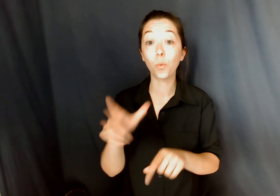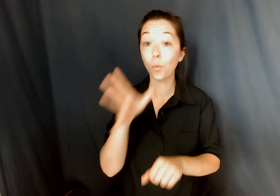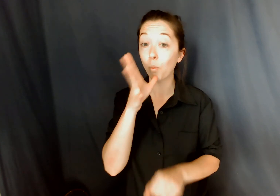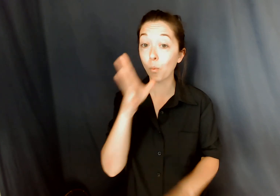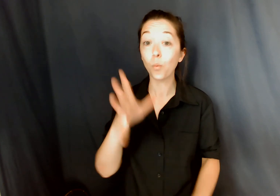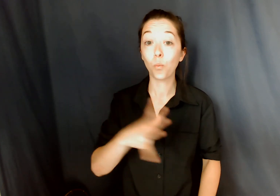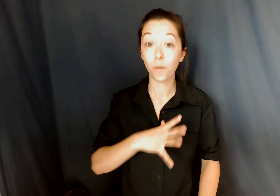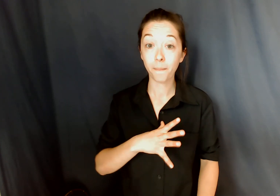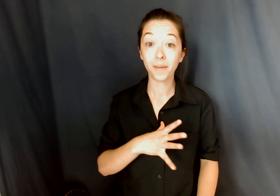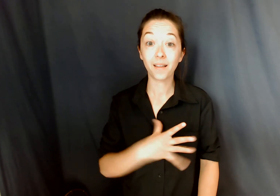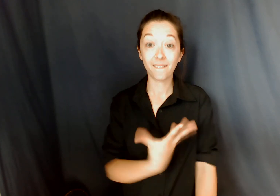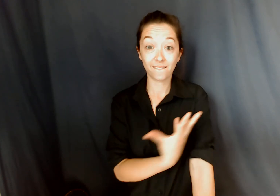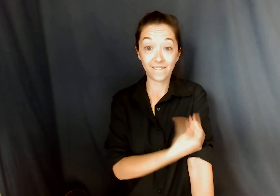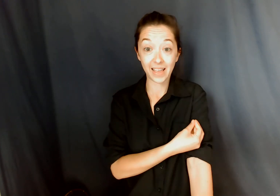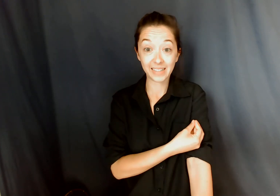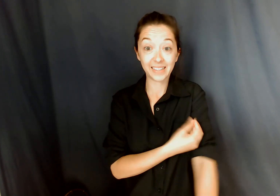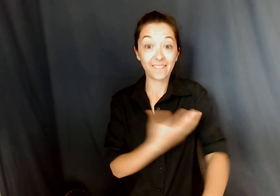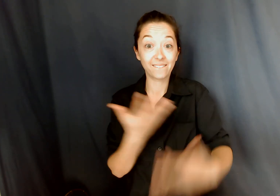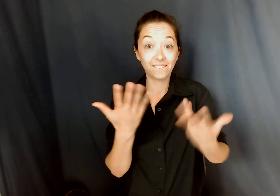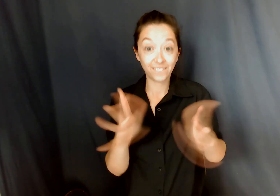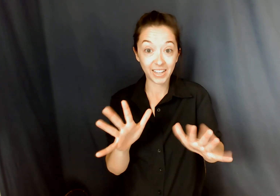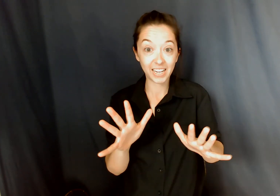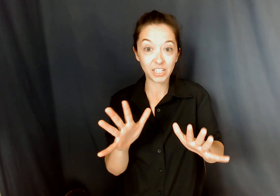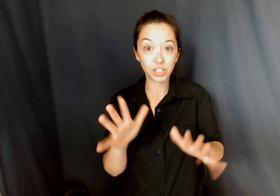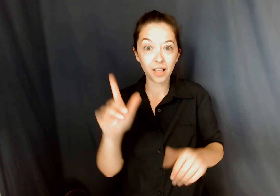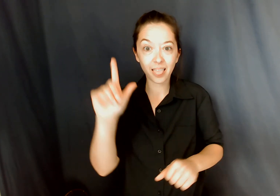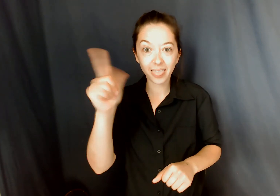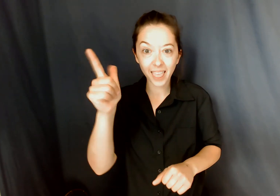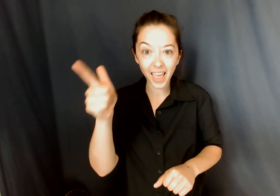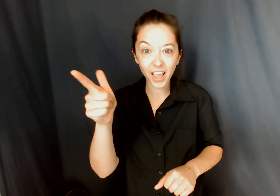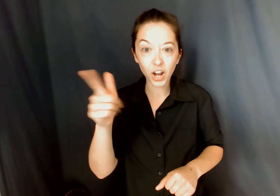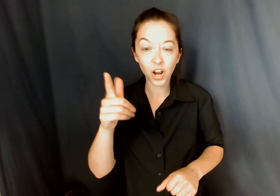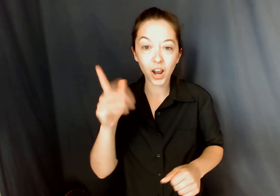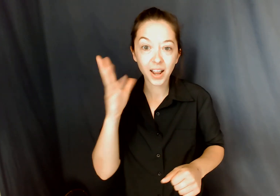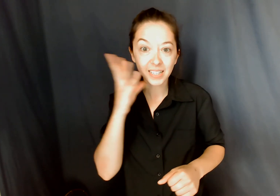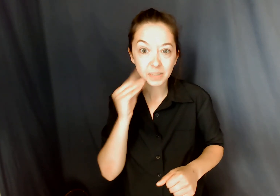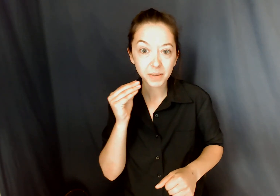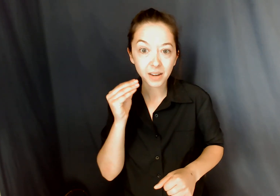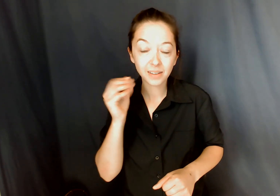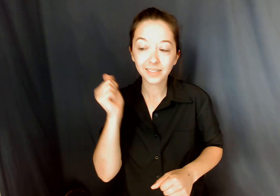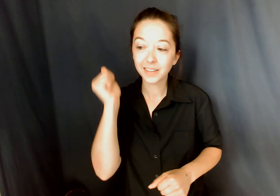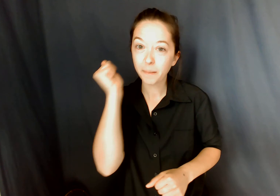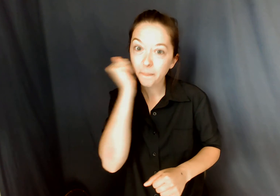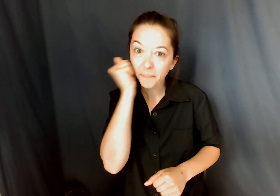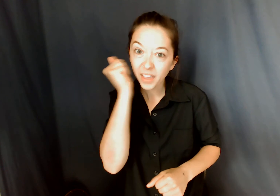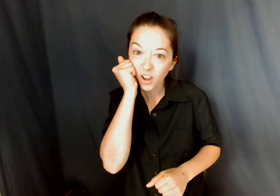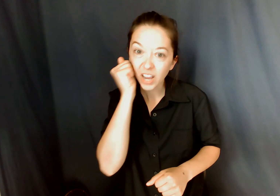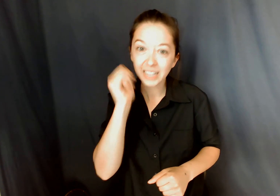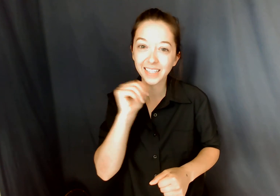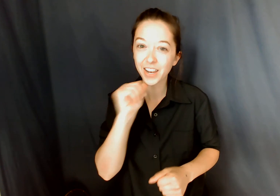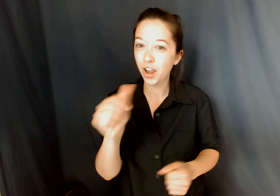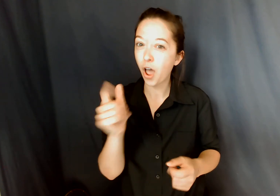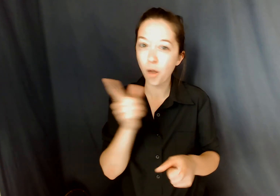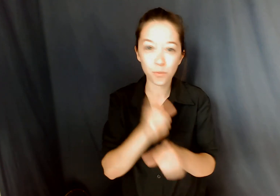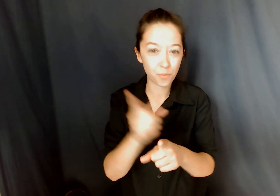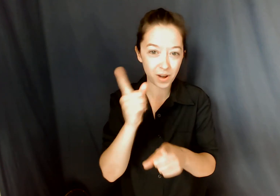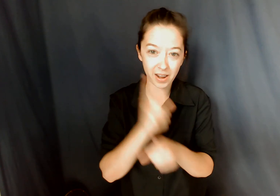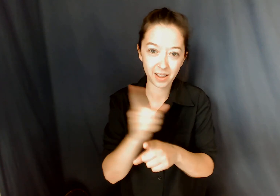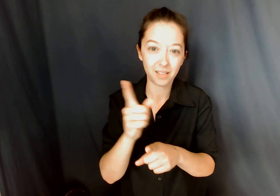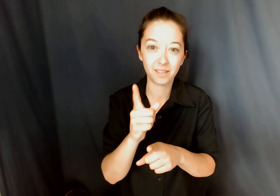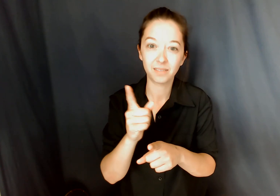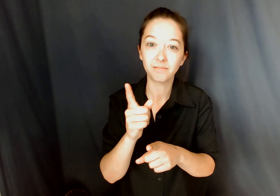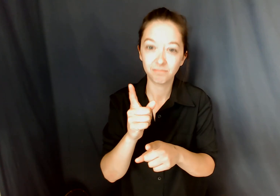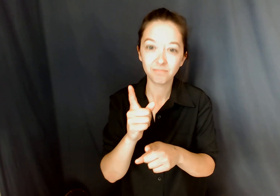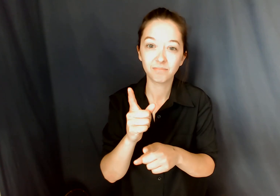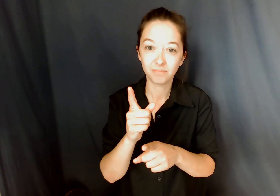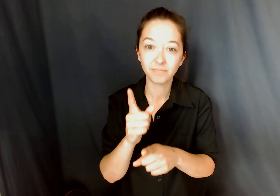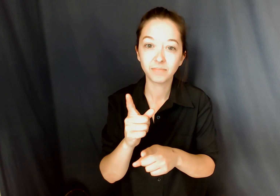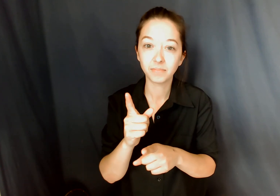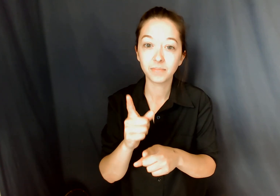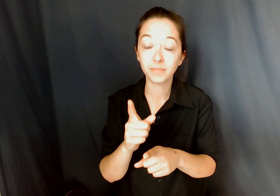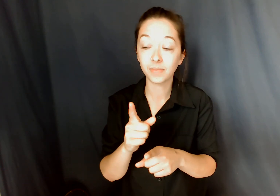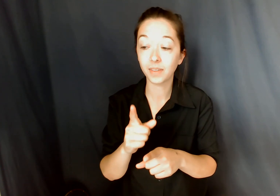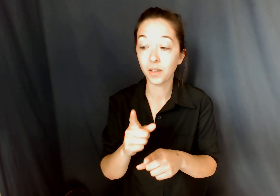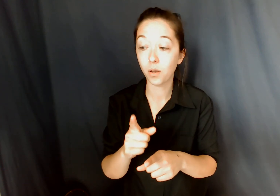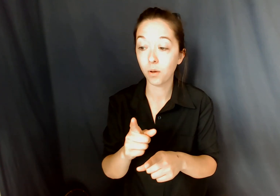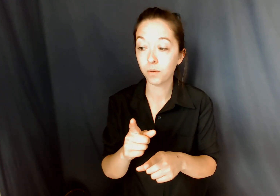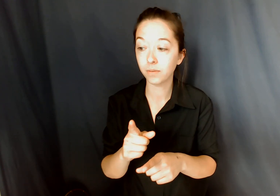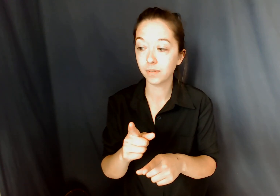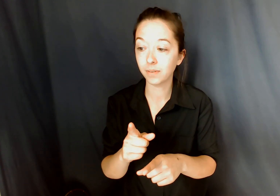irregular menstrual cycles following that. Now, this is anecdotal, and the reason is that it really wasn't investigated in the vaccine trials,